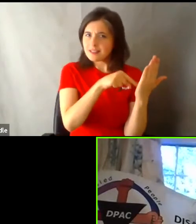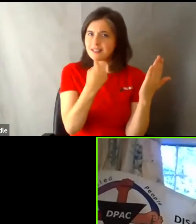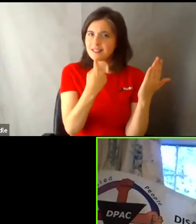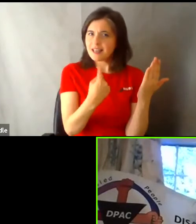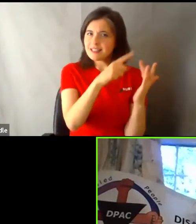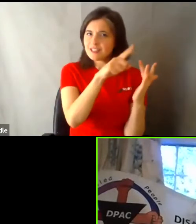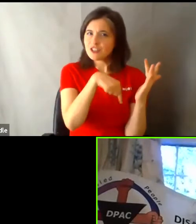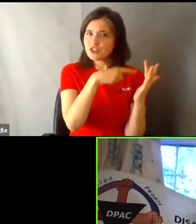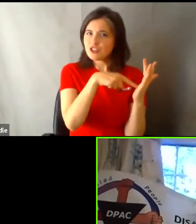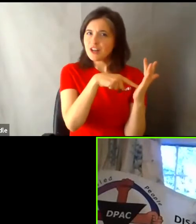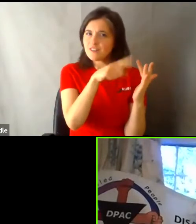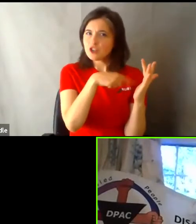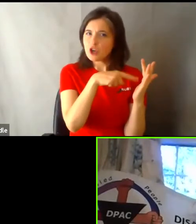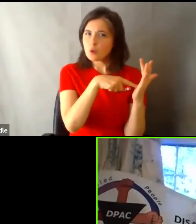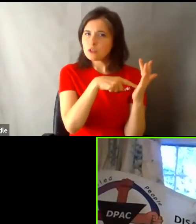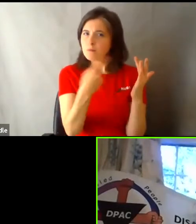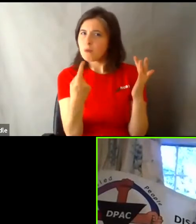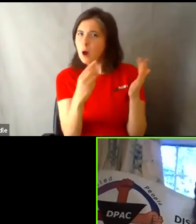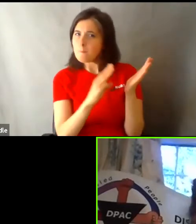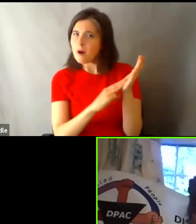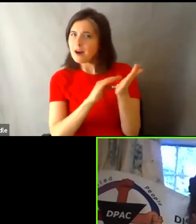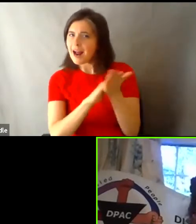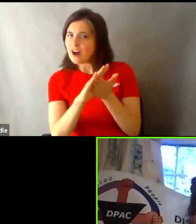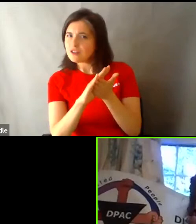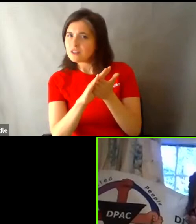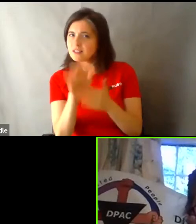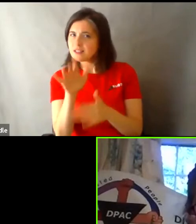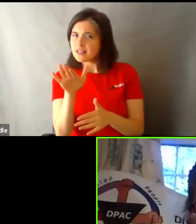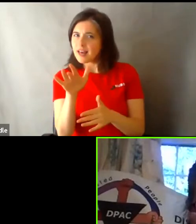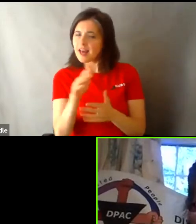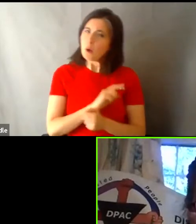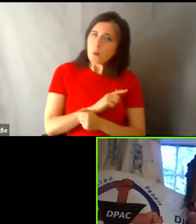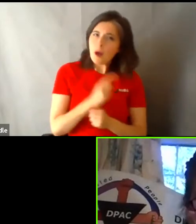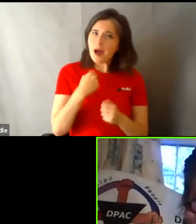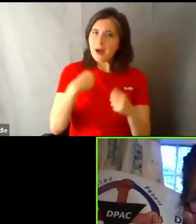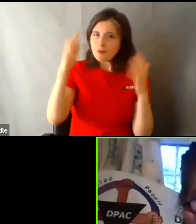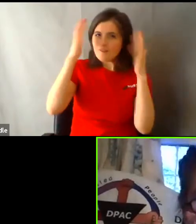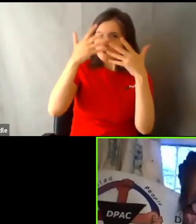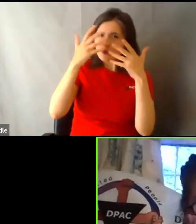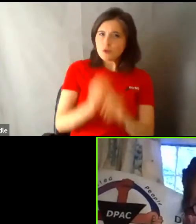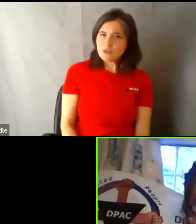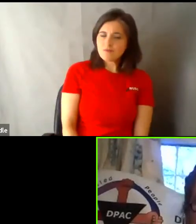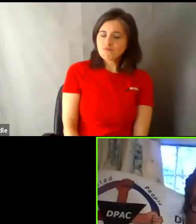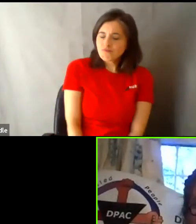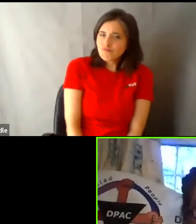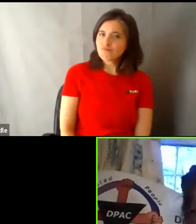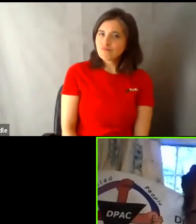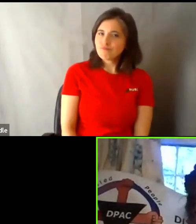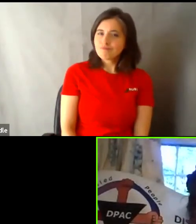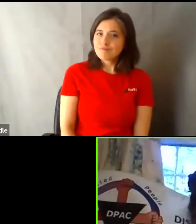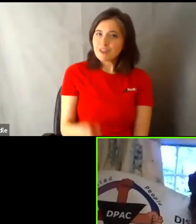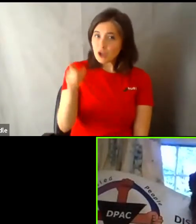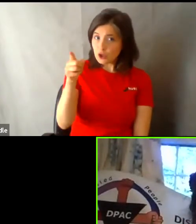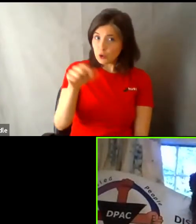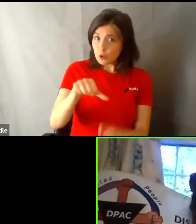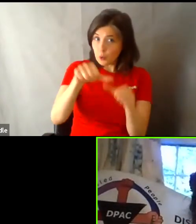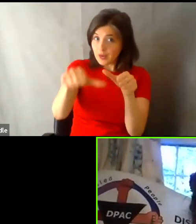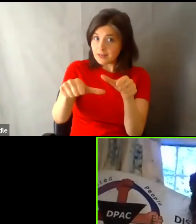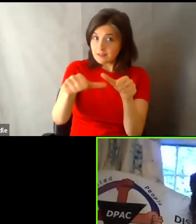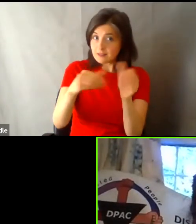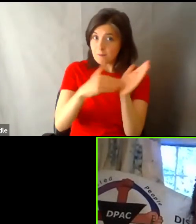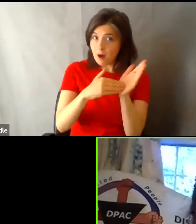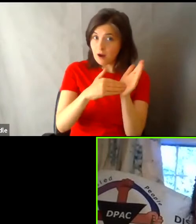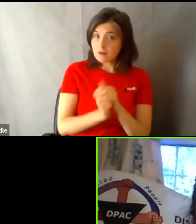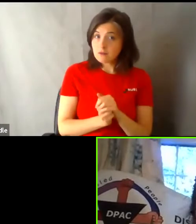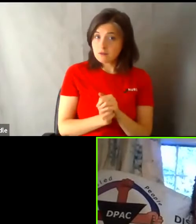but I've got you on the screen, Mark Harrison. Now I'm confused. So is it you going next?